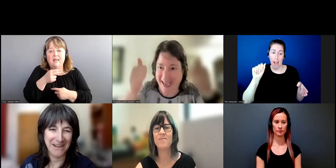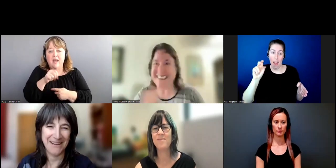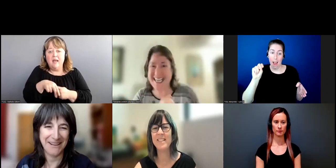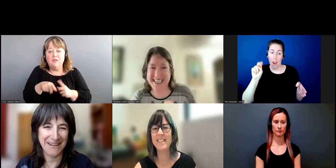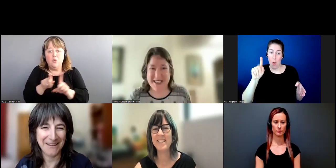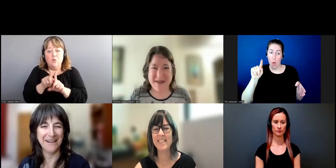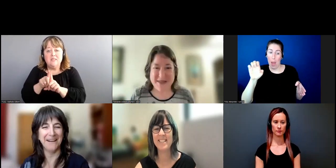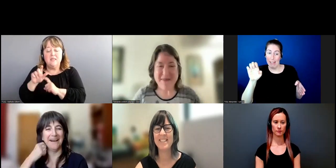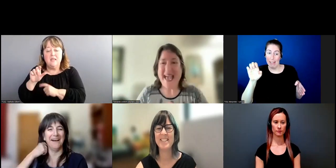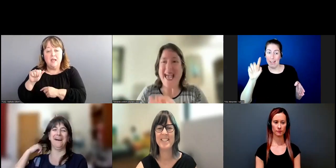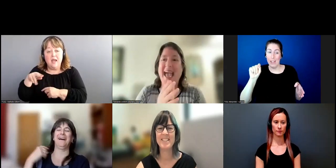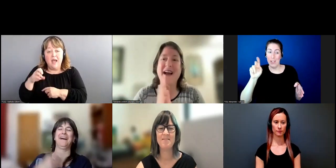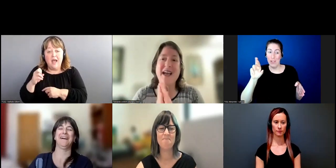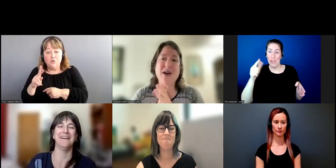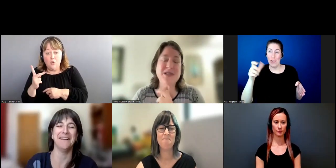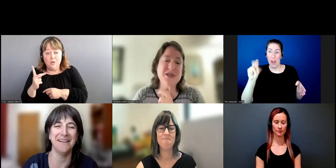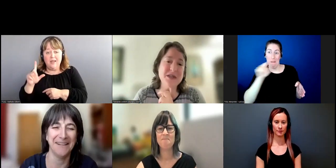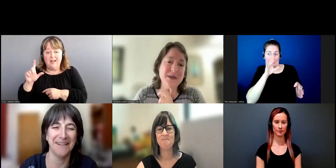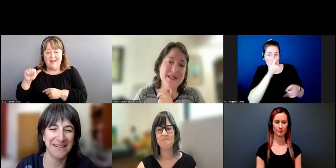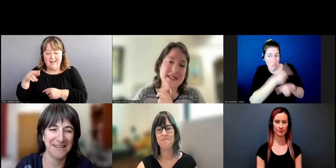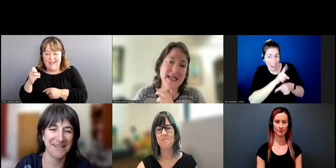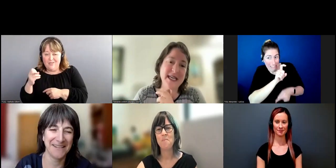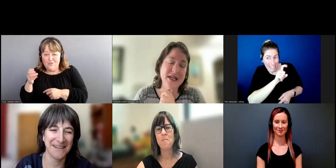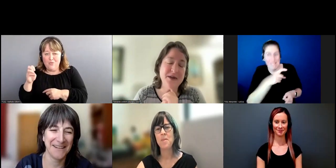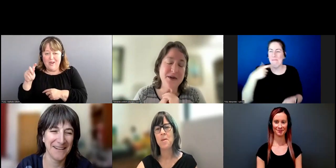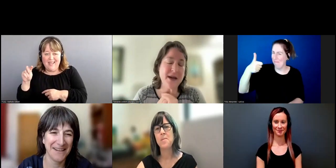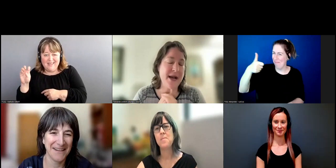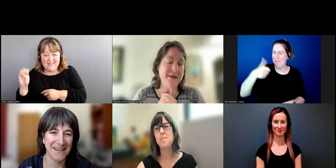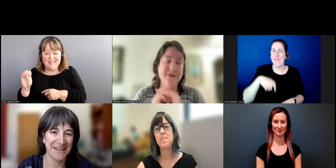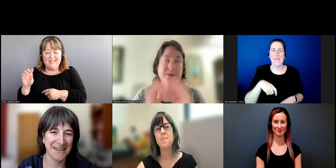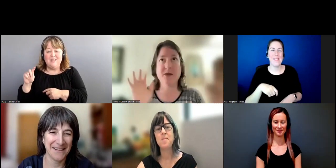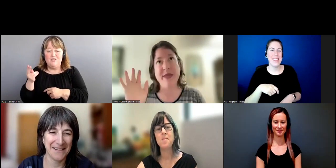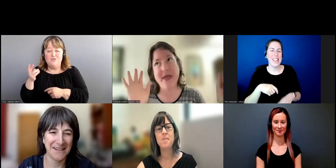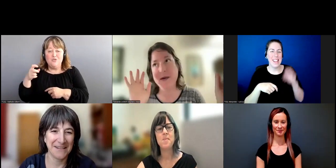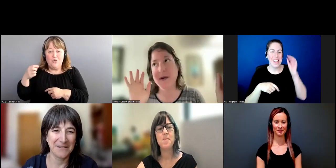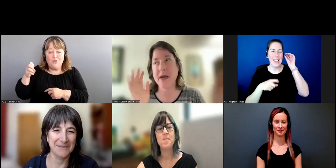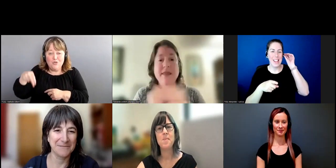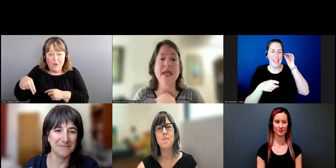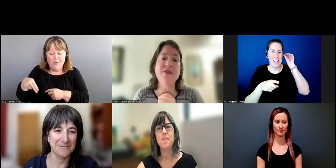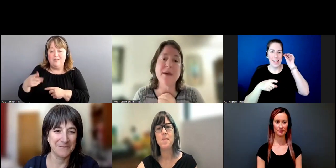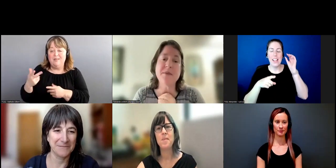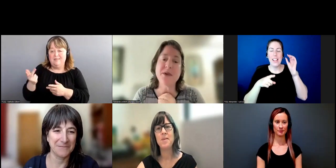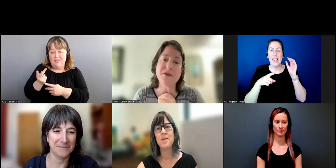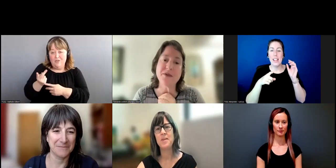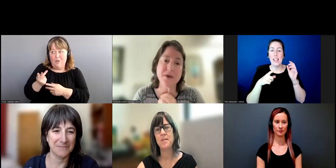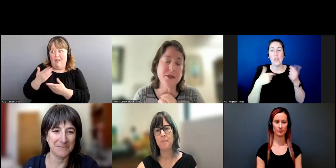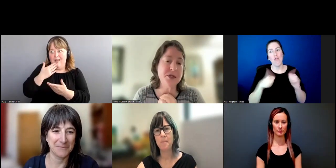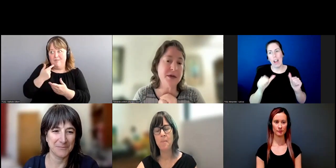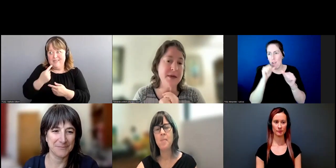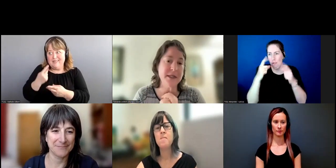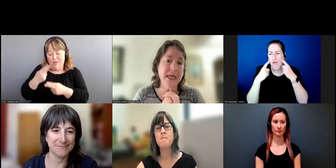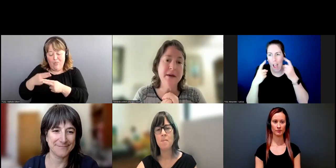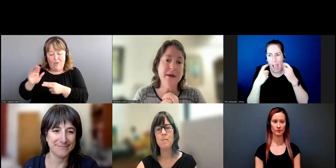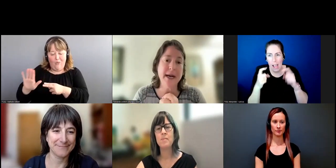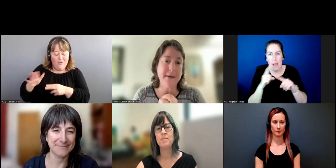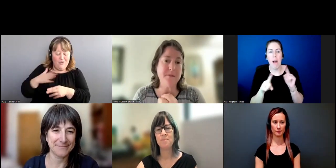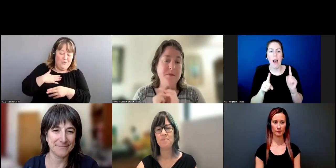Okay, good. I got the thumbs up. And I also just wanted to say, Anouk, without crying, thank you for that beautiful